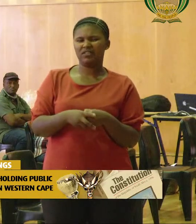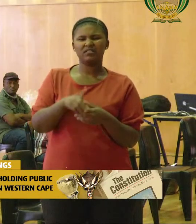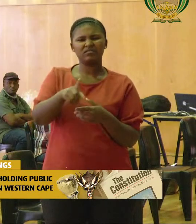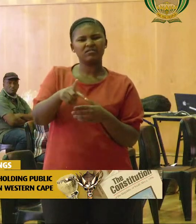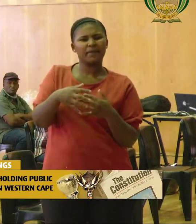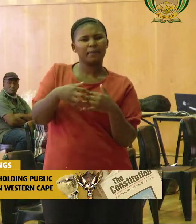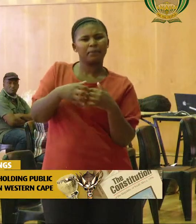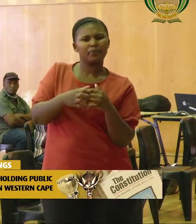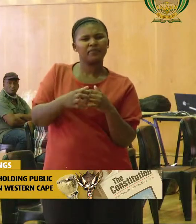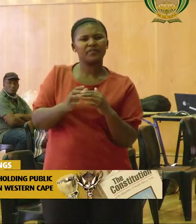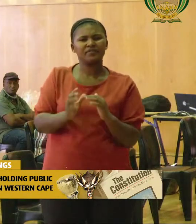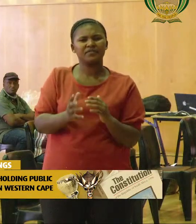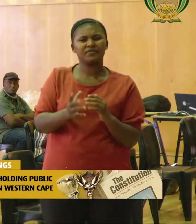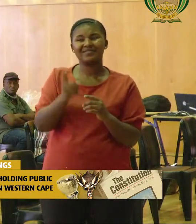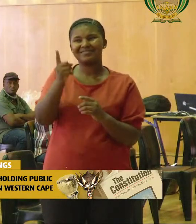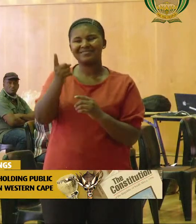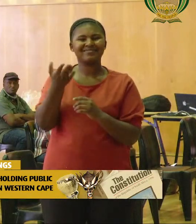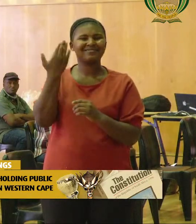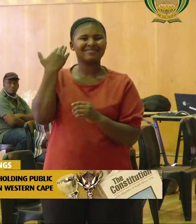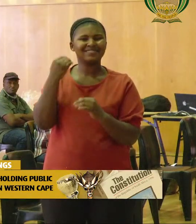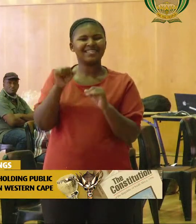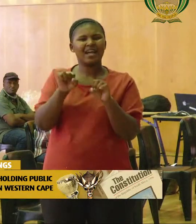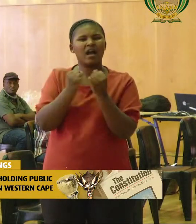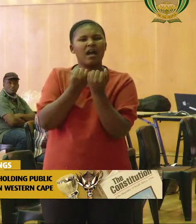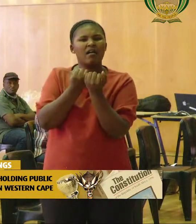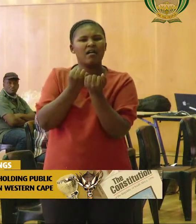saz-inheriteta kwinantsika kwi-apartheid system.